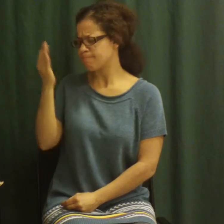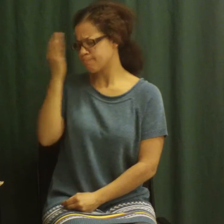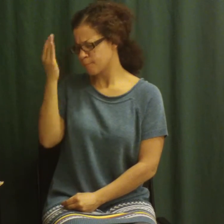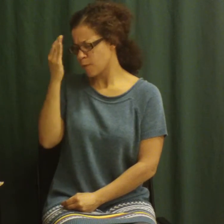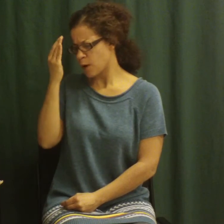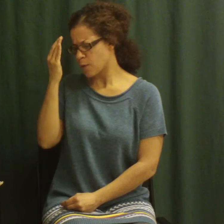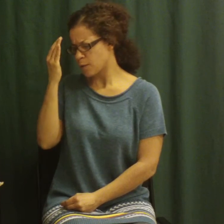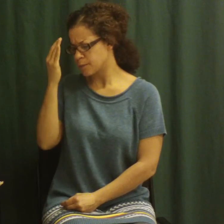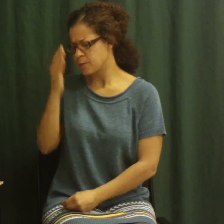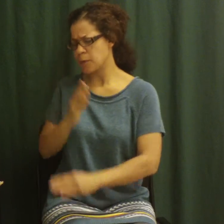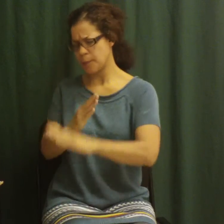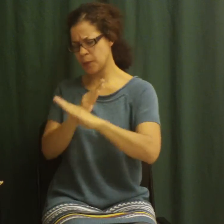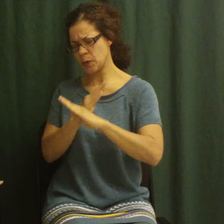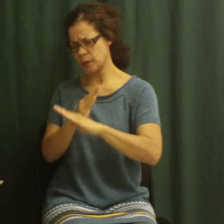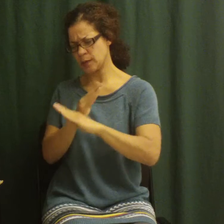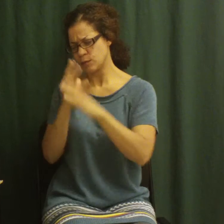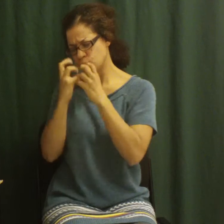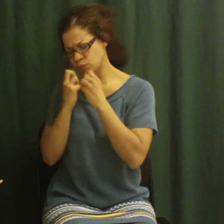get it soon."